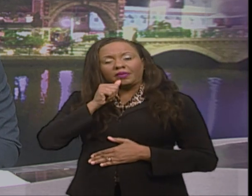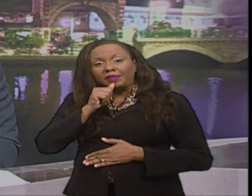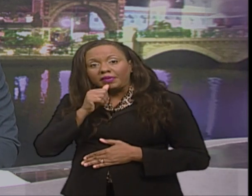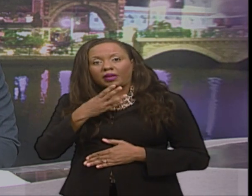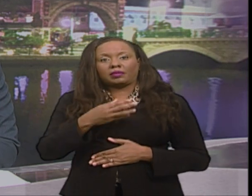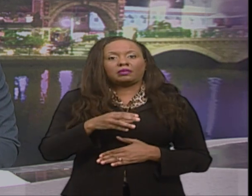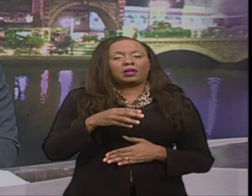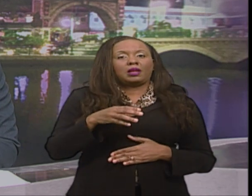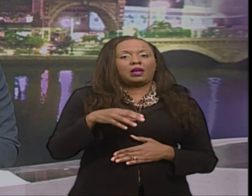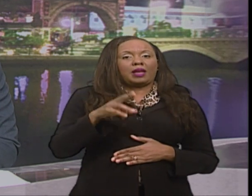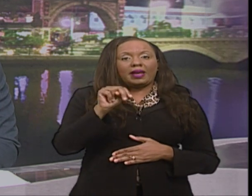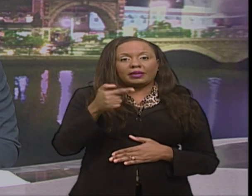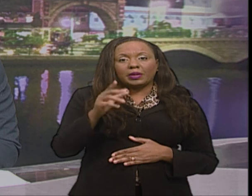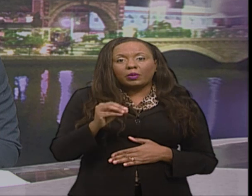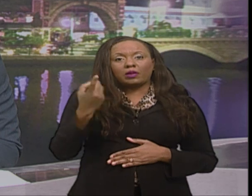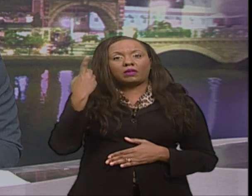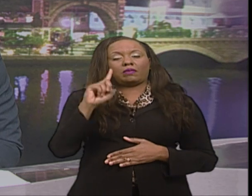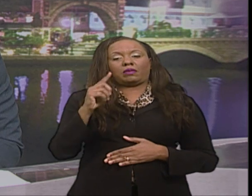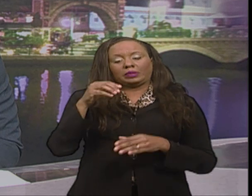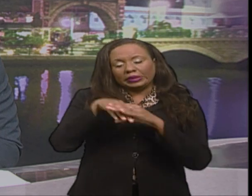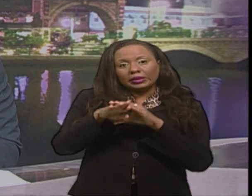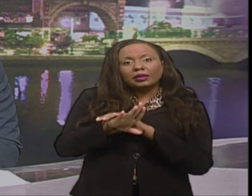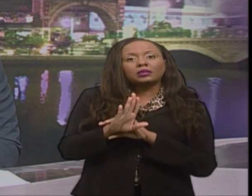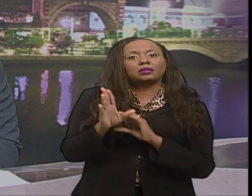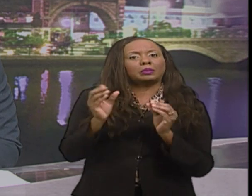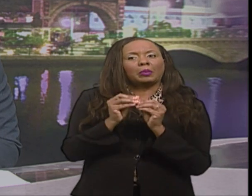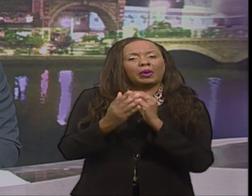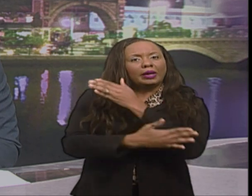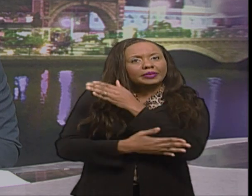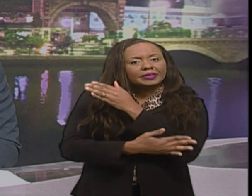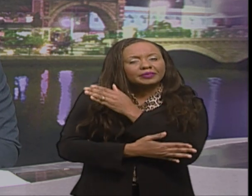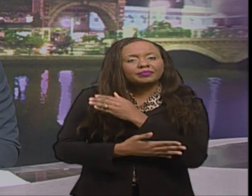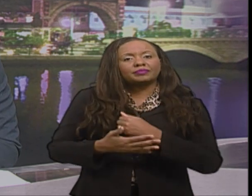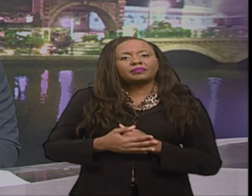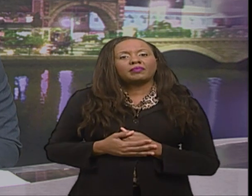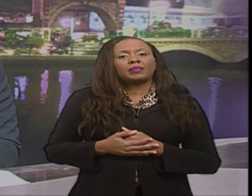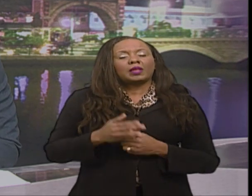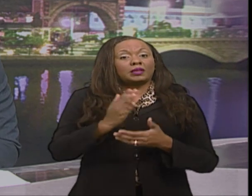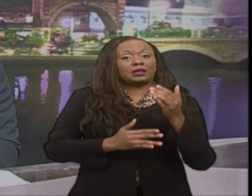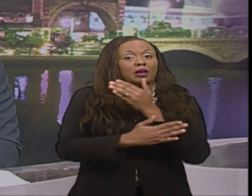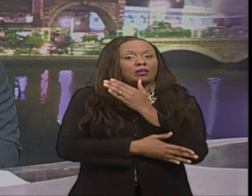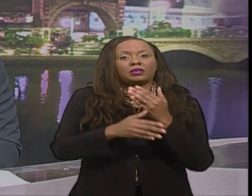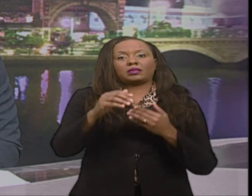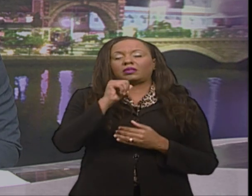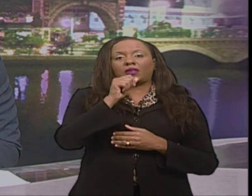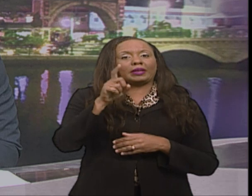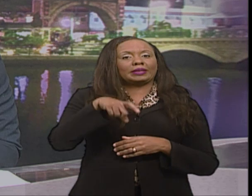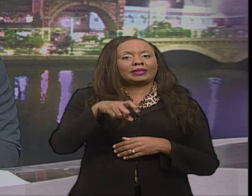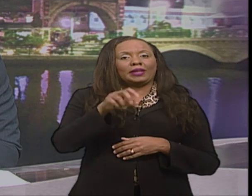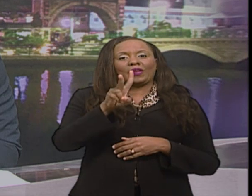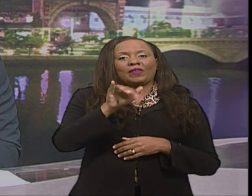non-governmental organizations to provide access to more markets. She revealed that through visa waiver programs, it will soon be easier